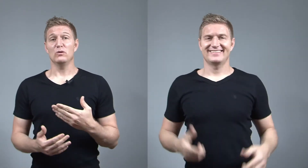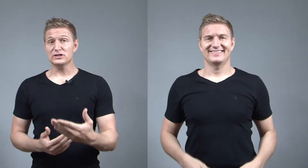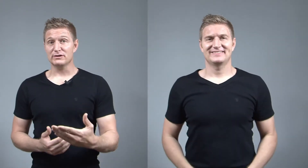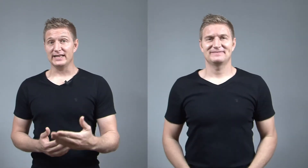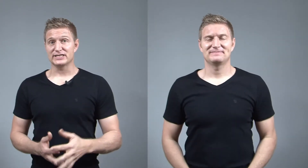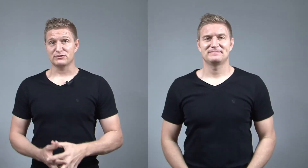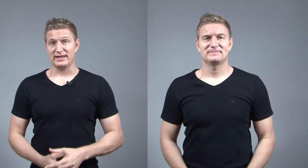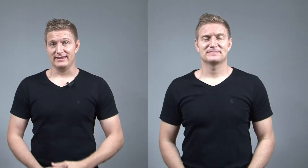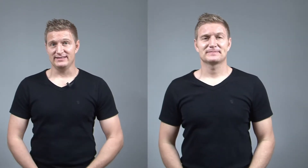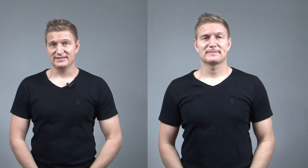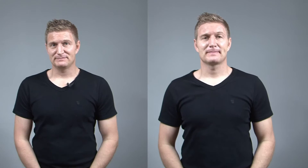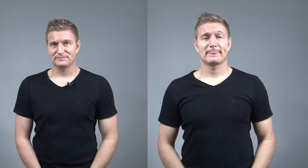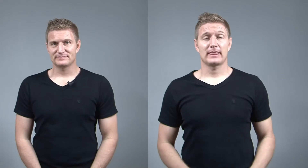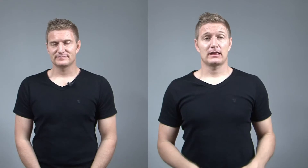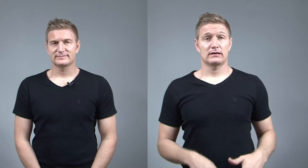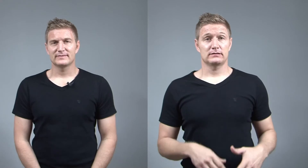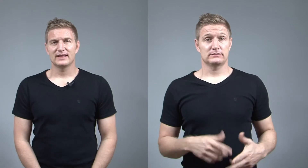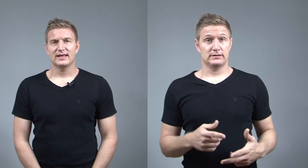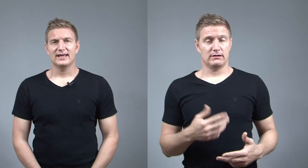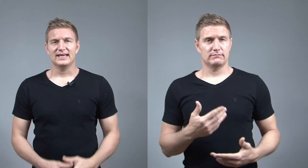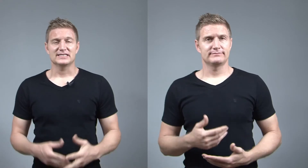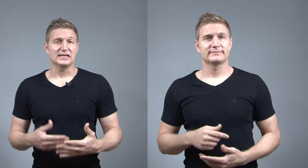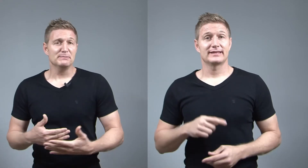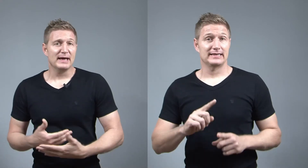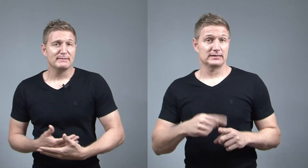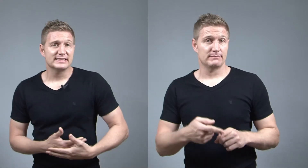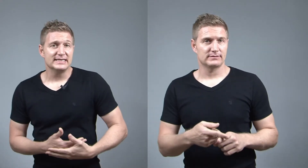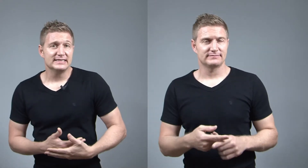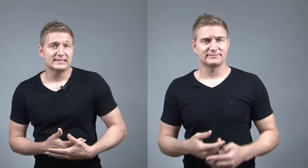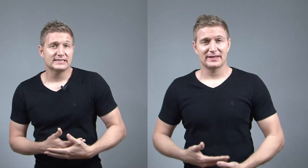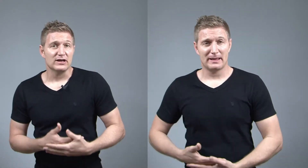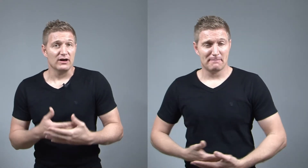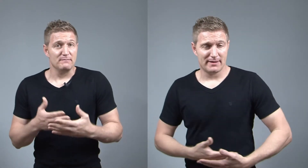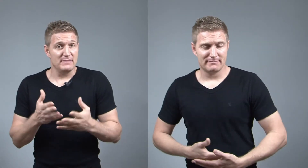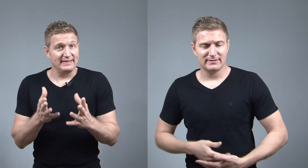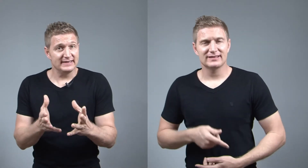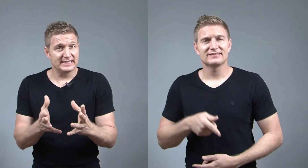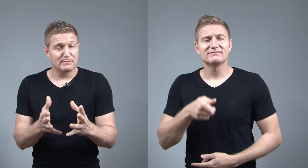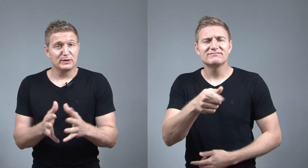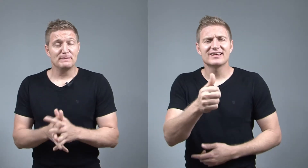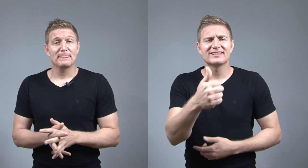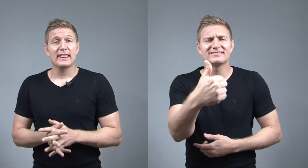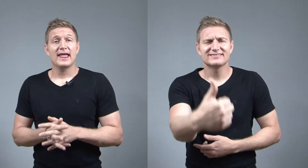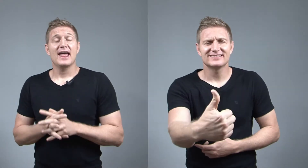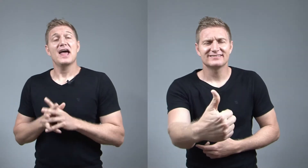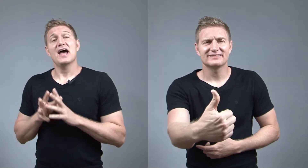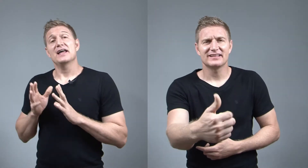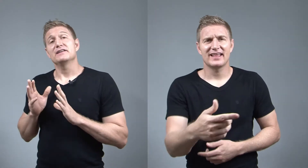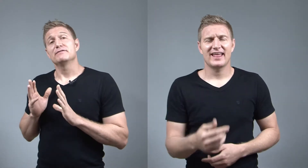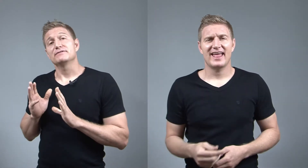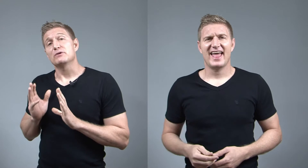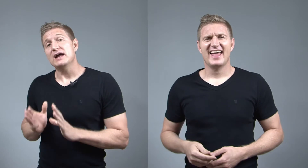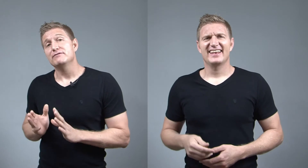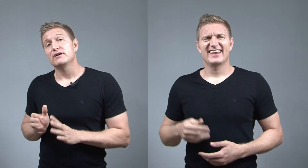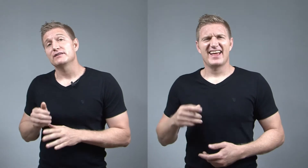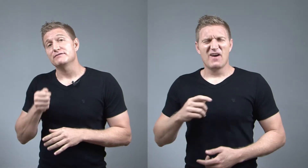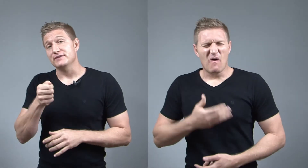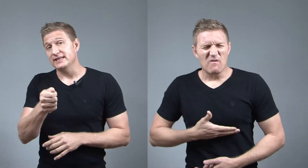also illustrate this is a little baby sits at the table and the grandfather feeding